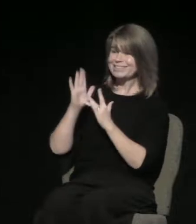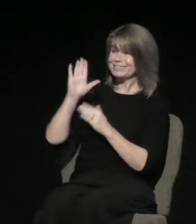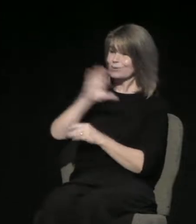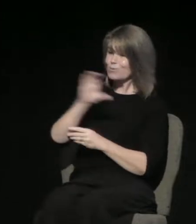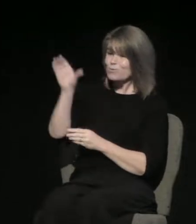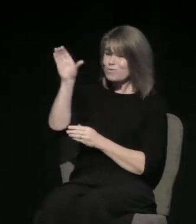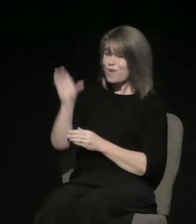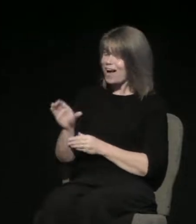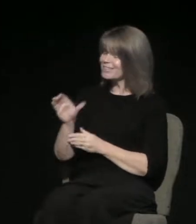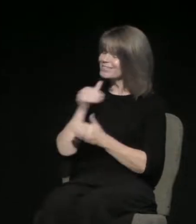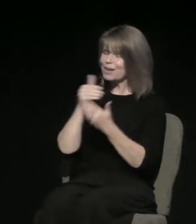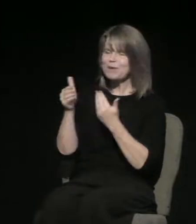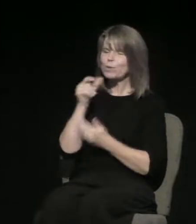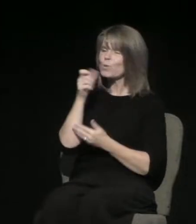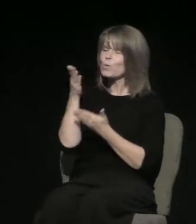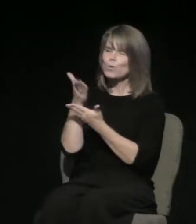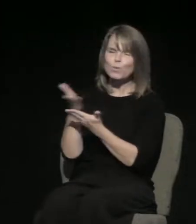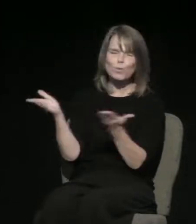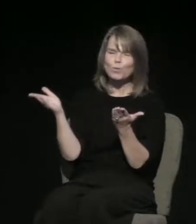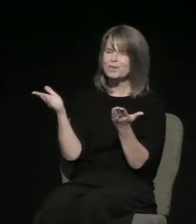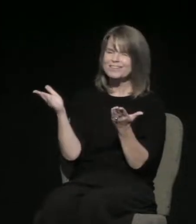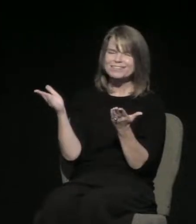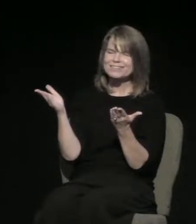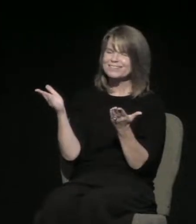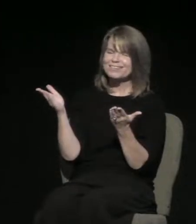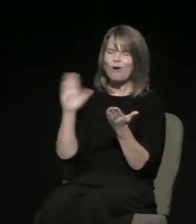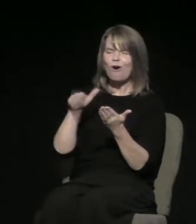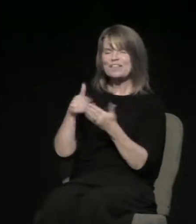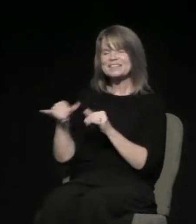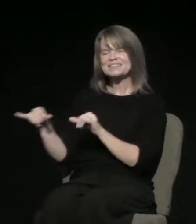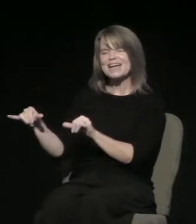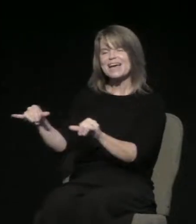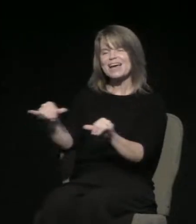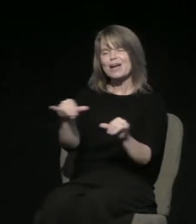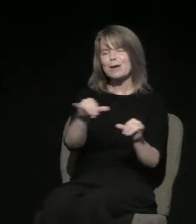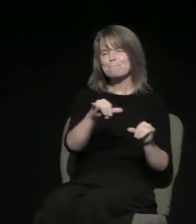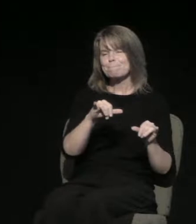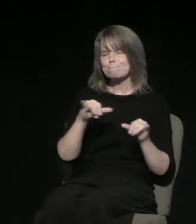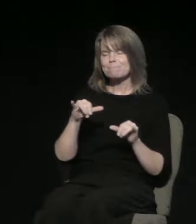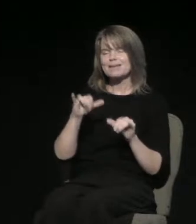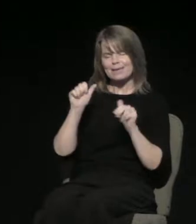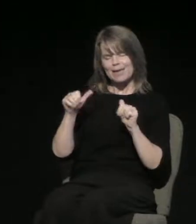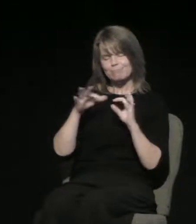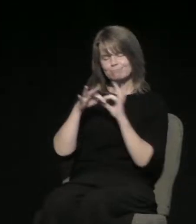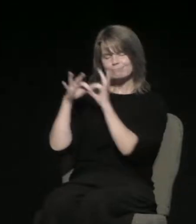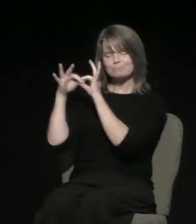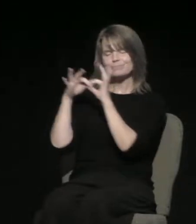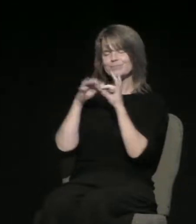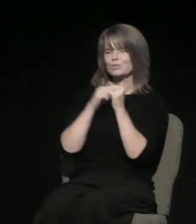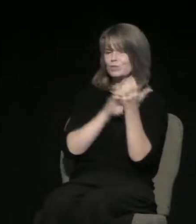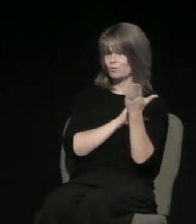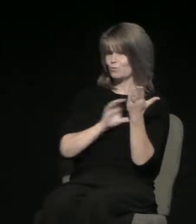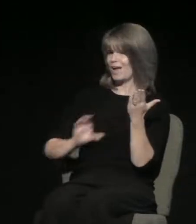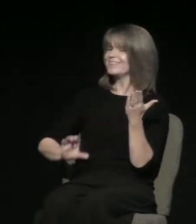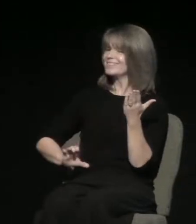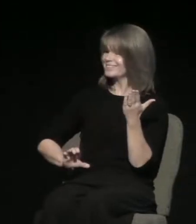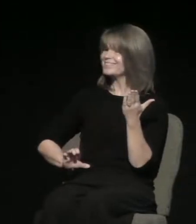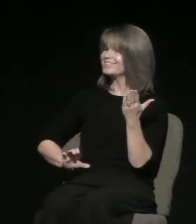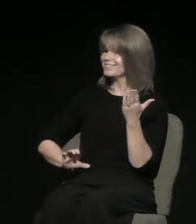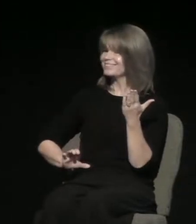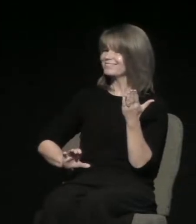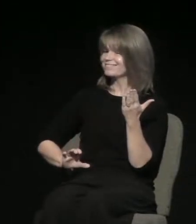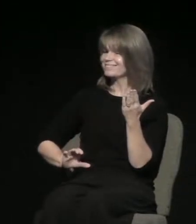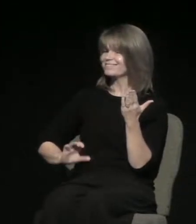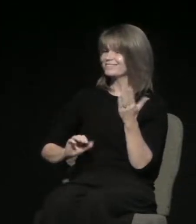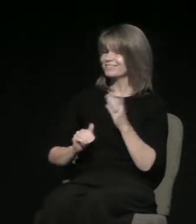Regardless of your race Your ancestry Your background Or whatever you want To throw in there We are one In